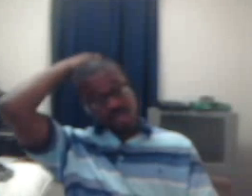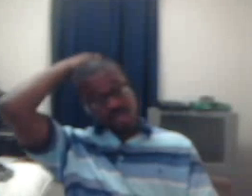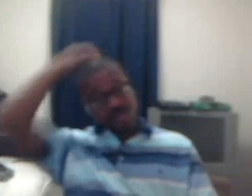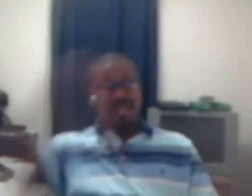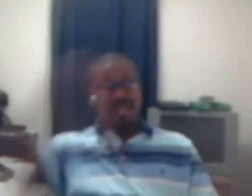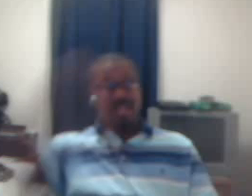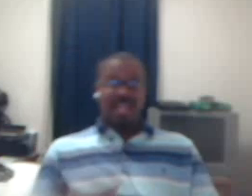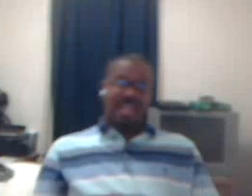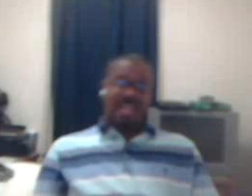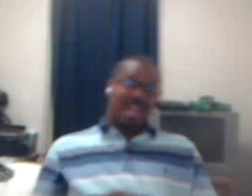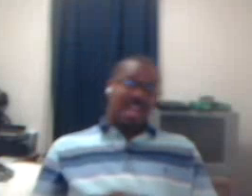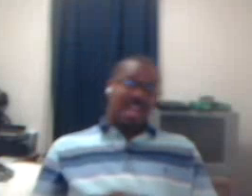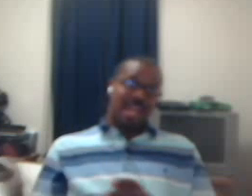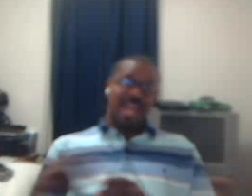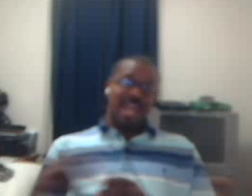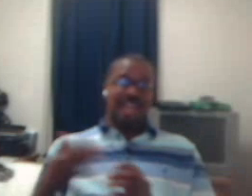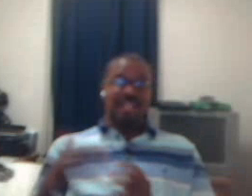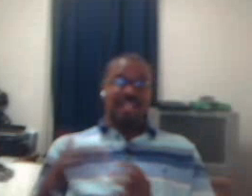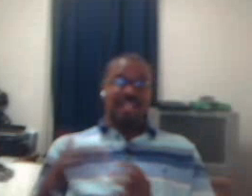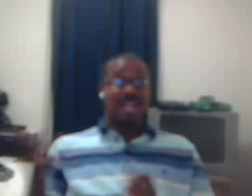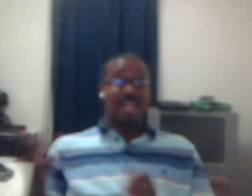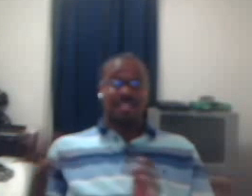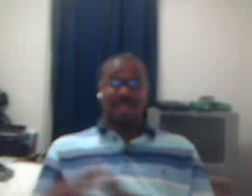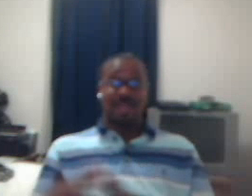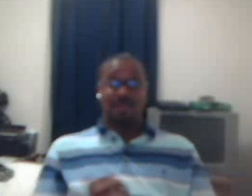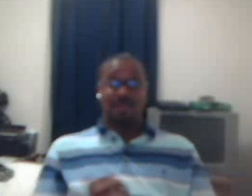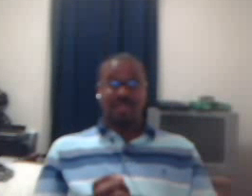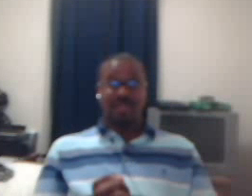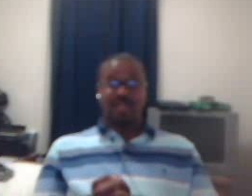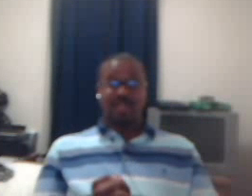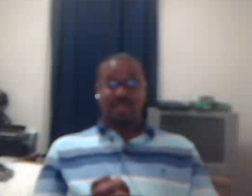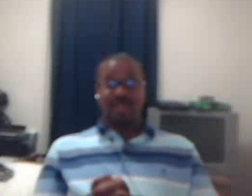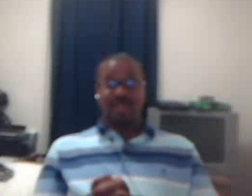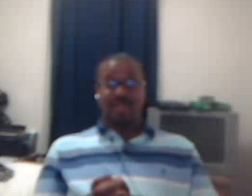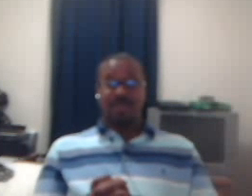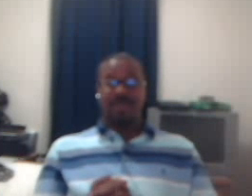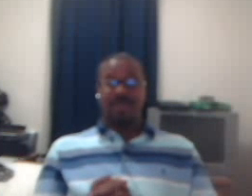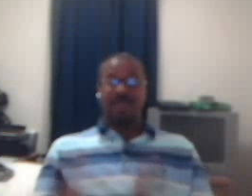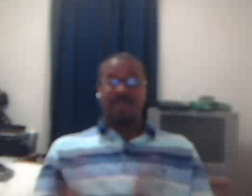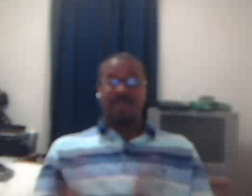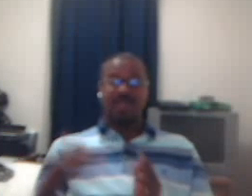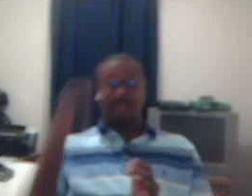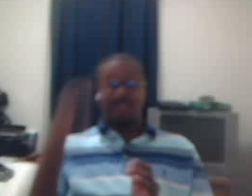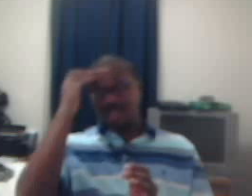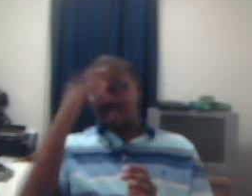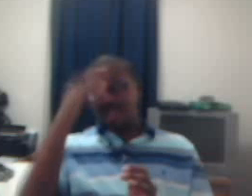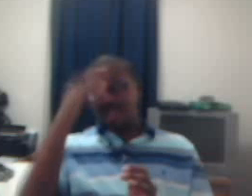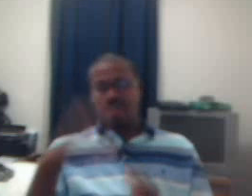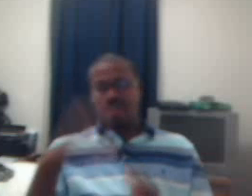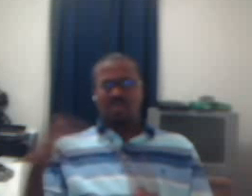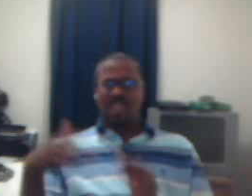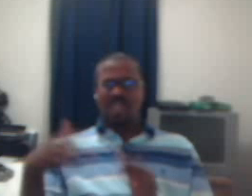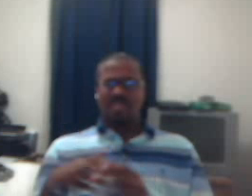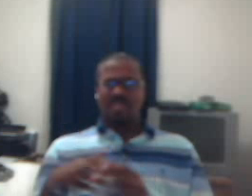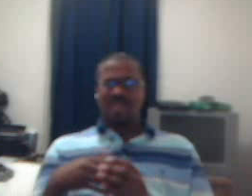know? And then he dissed black women. But on the serious side, with Tommy